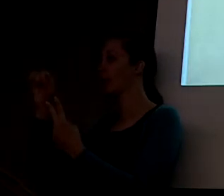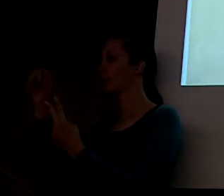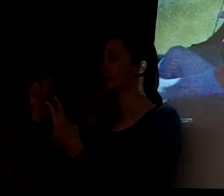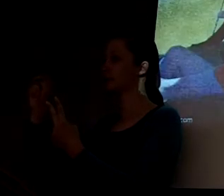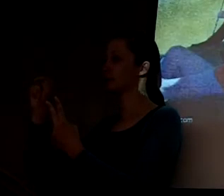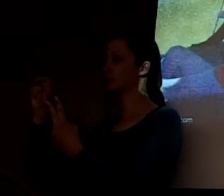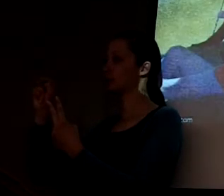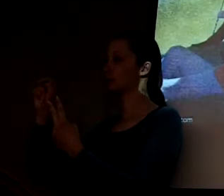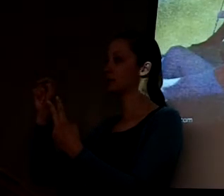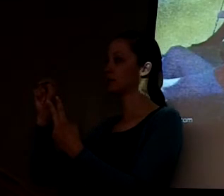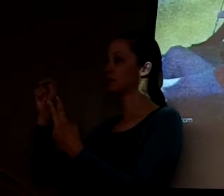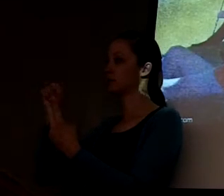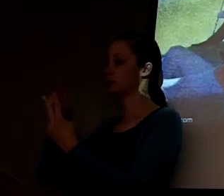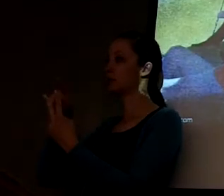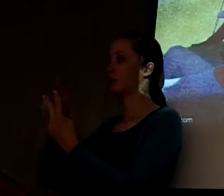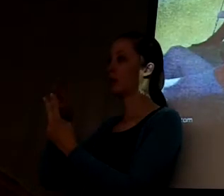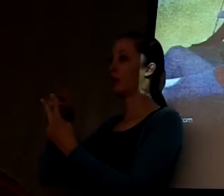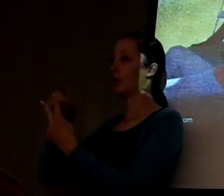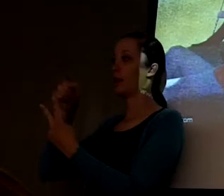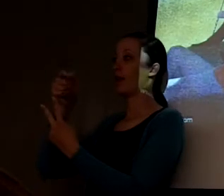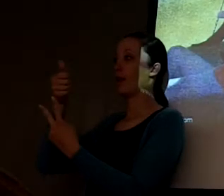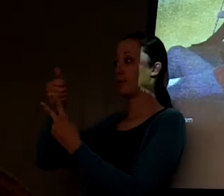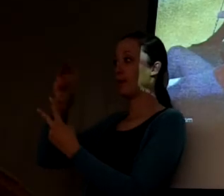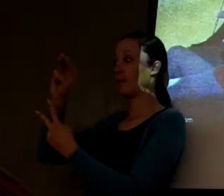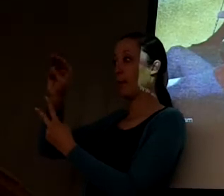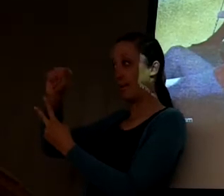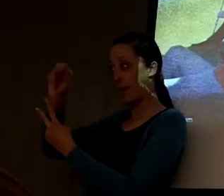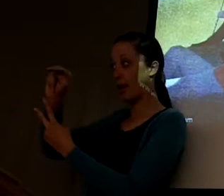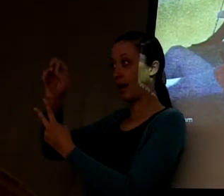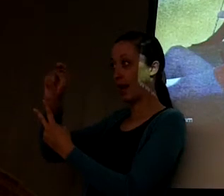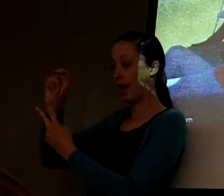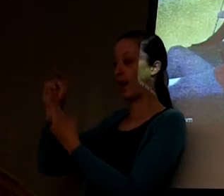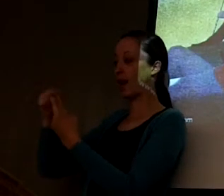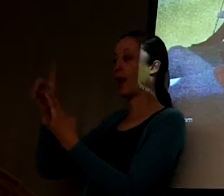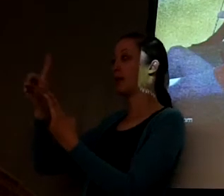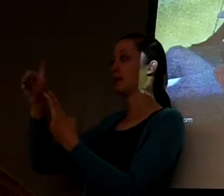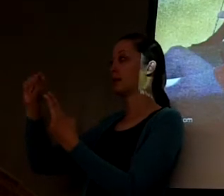started Surrealism. This is the first scientific painting by Seurat,